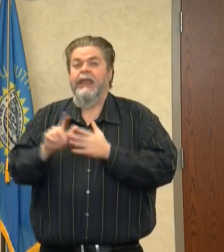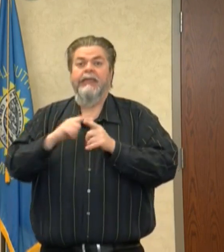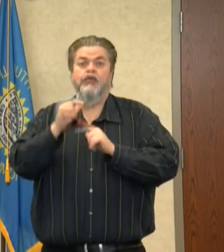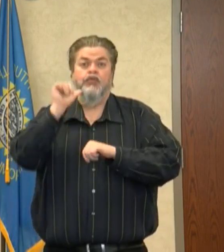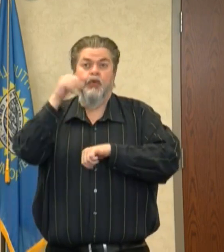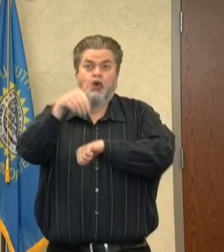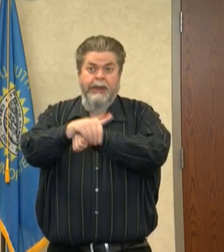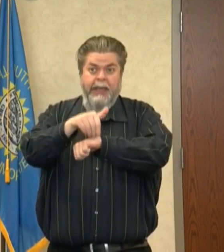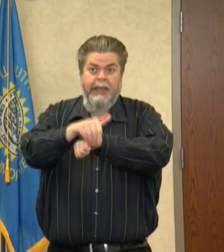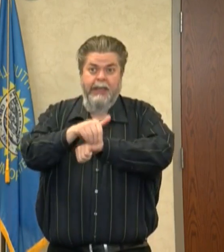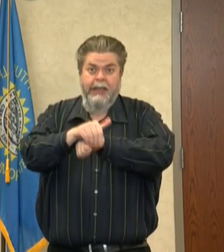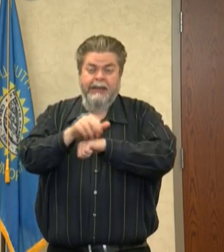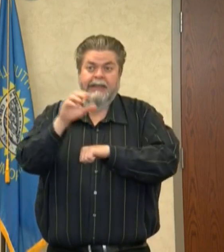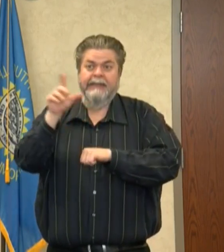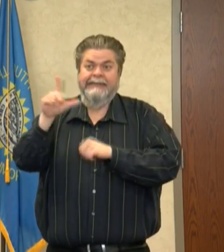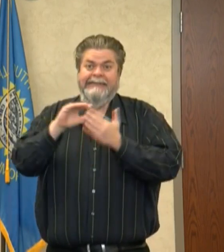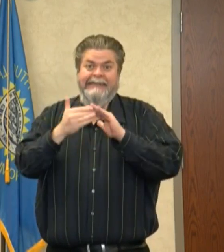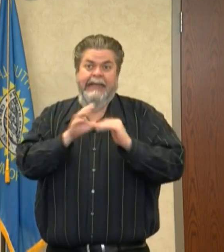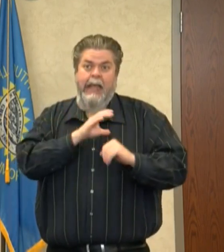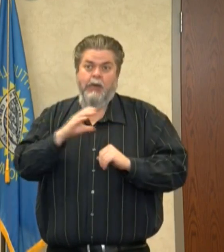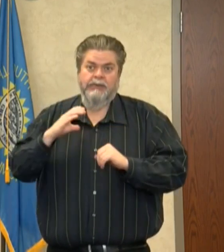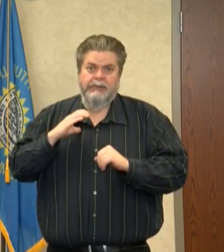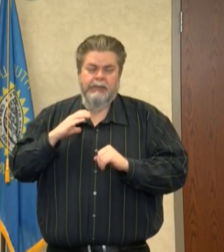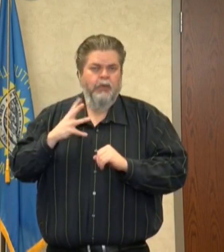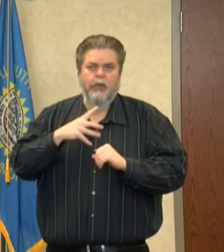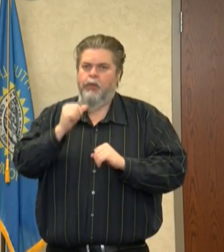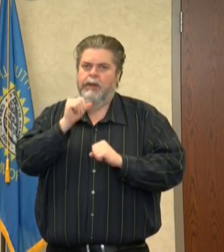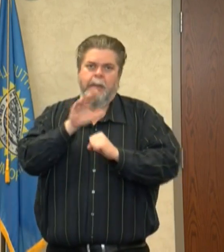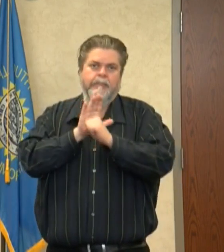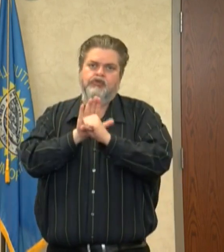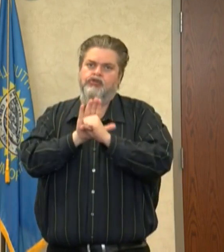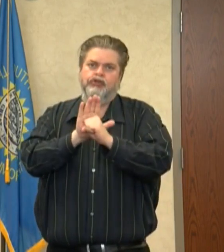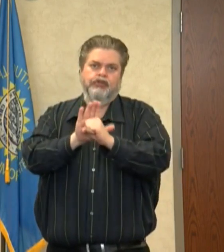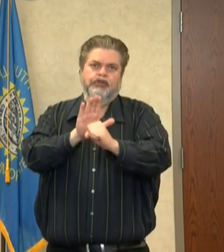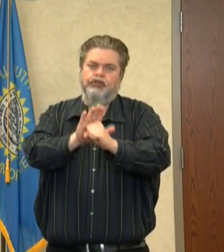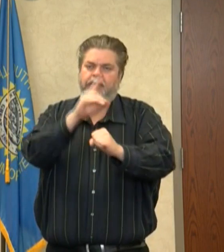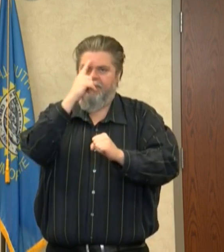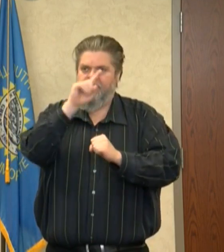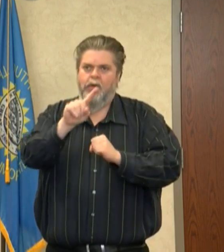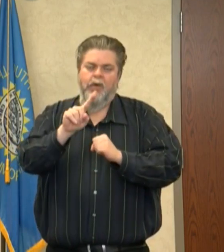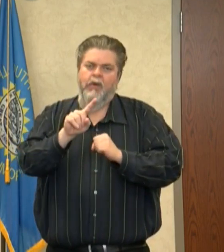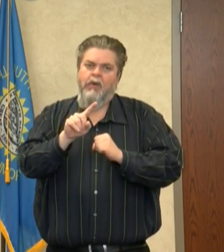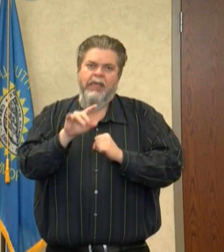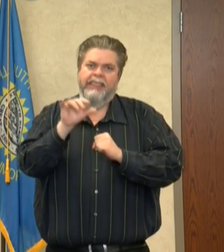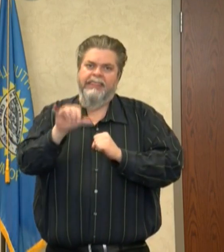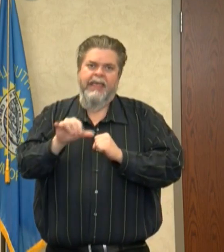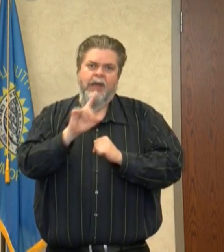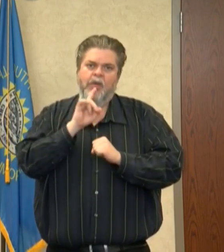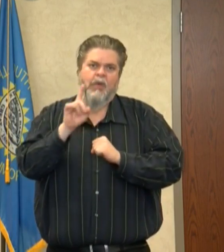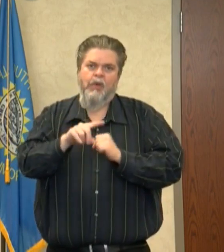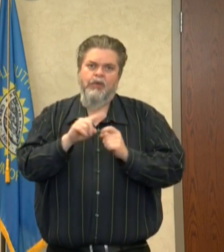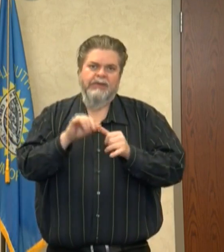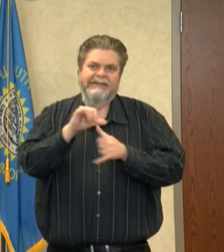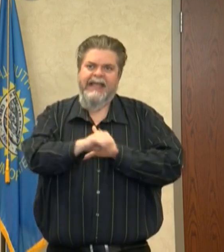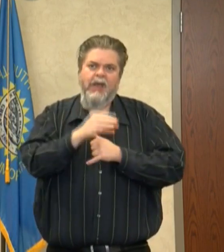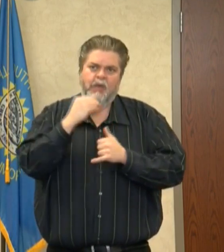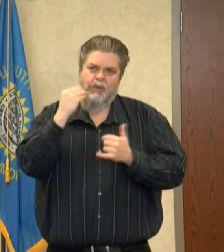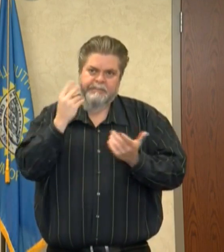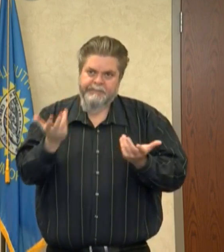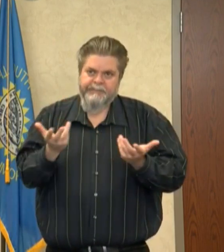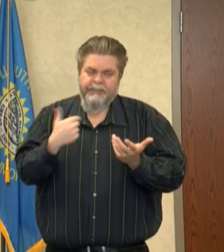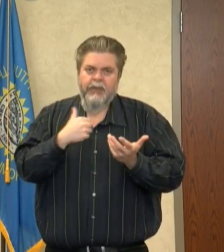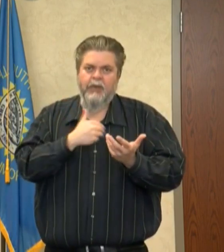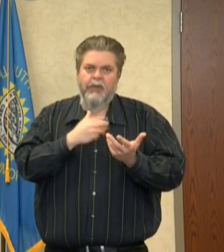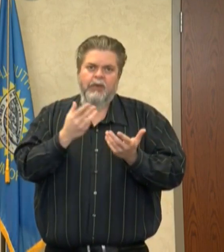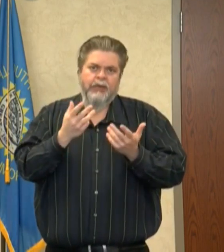Tomorrow night, our council meeting, we won't be pushing forward with a stay-at-home order. We're going to figure out how